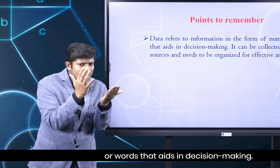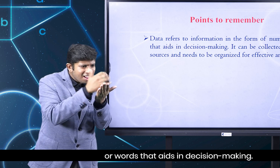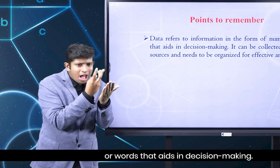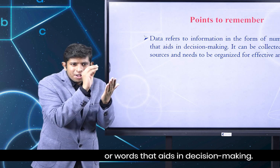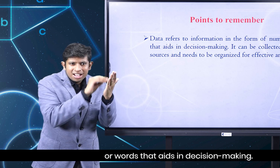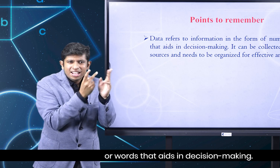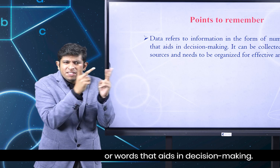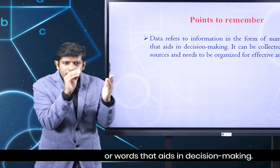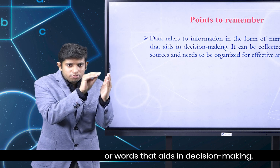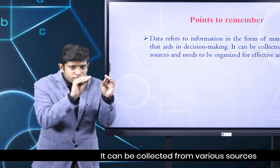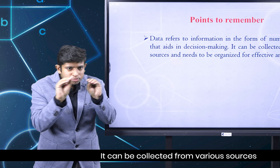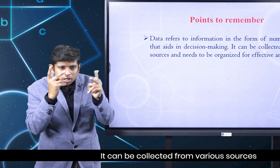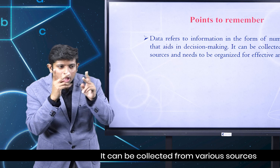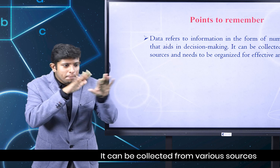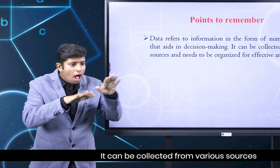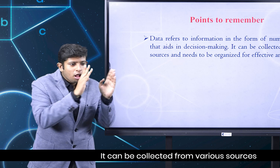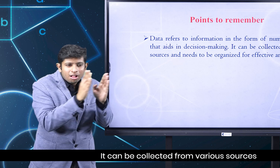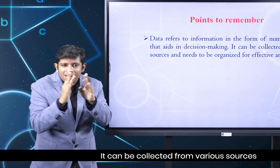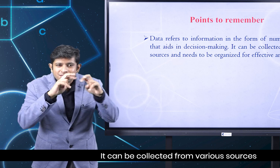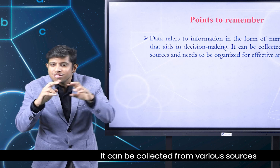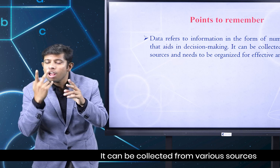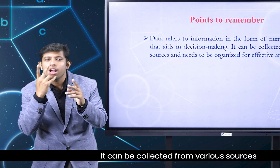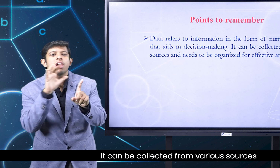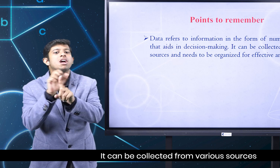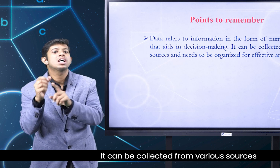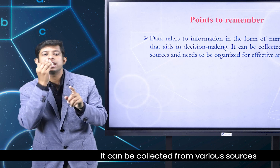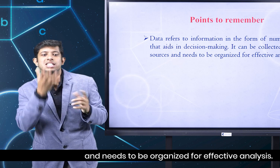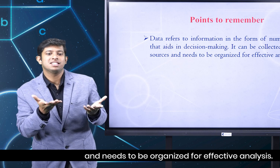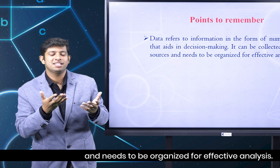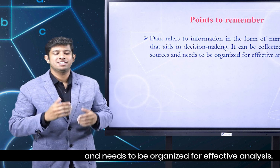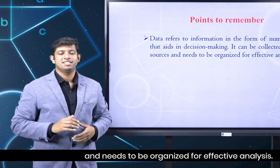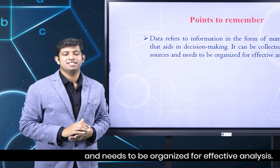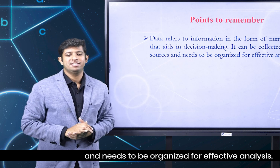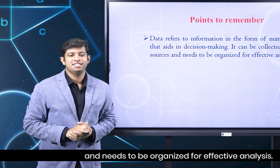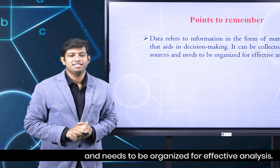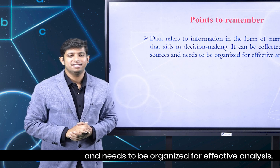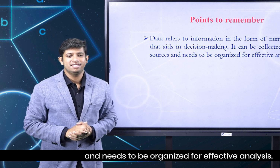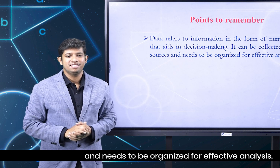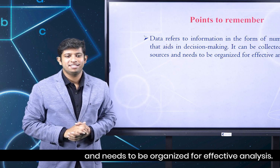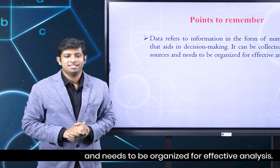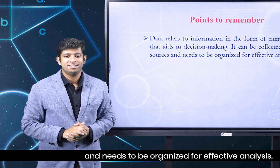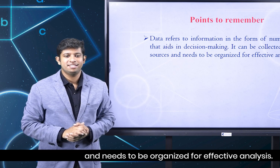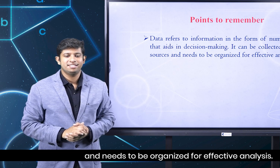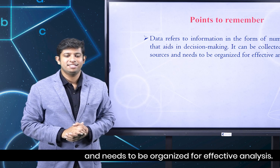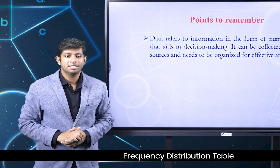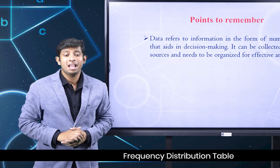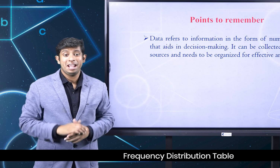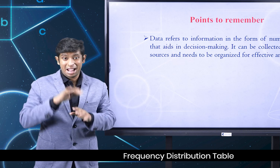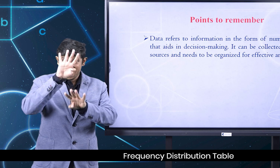decision making. It can be collected from various sources and needs to be organized for effective analysis.